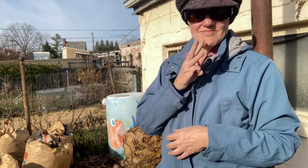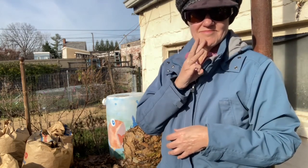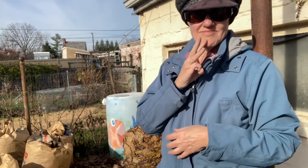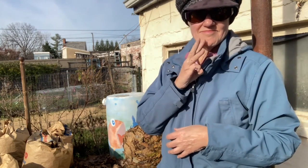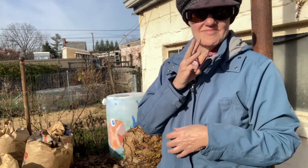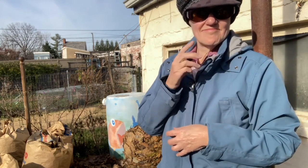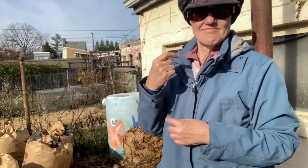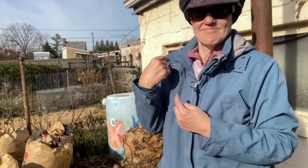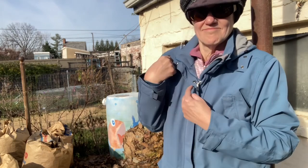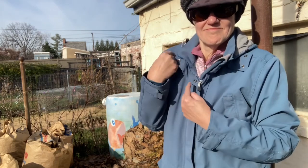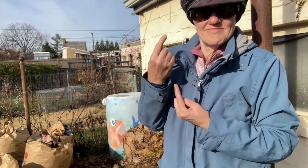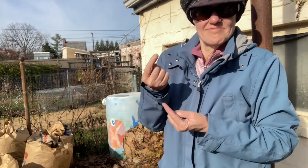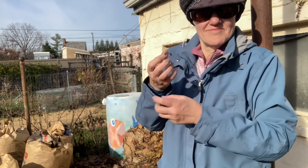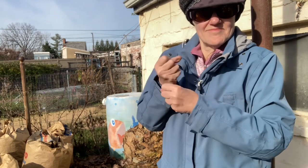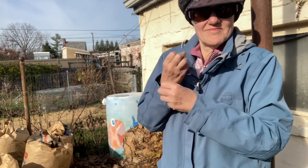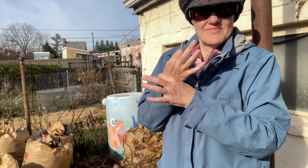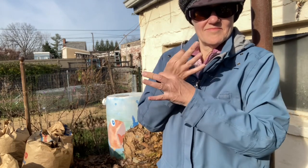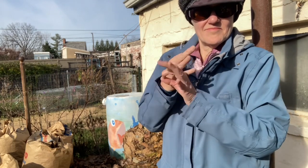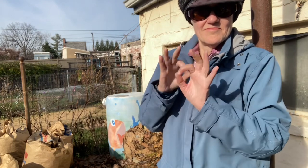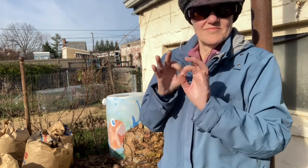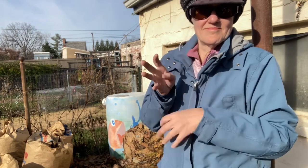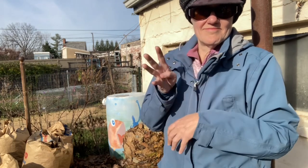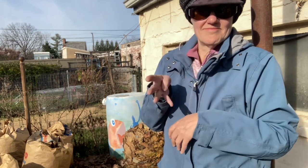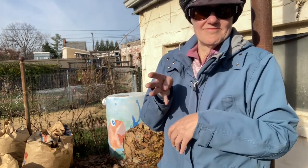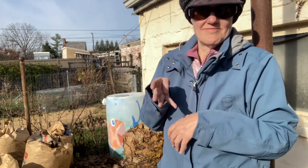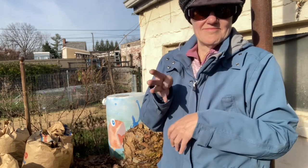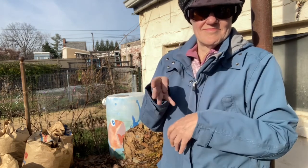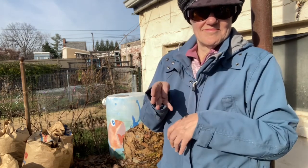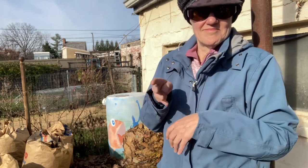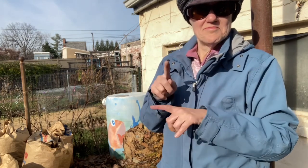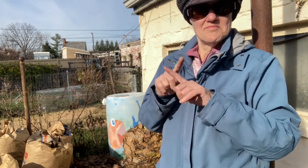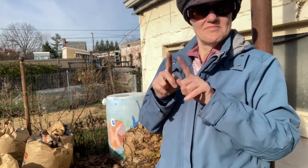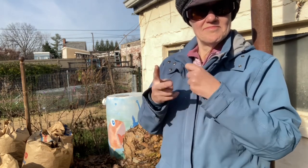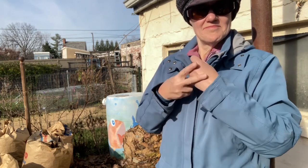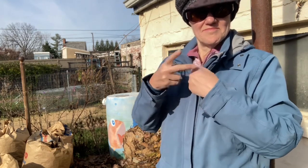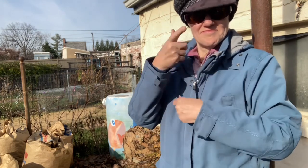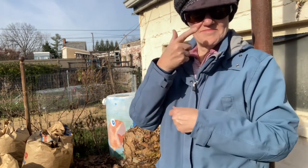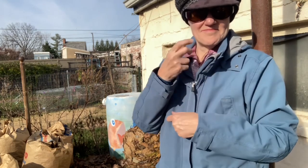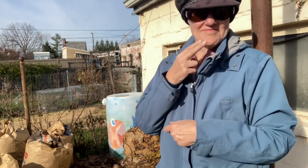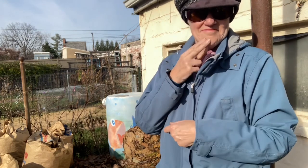it's never held water ever since we got it for free. But it's got